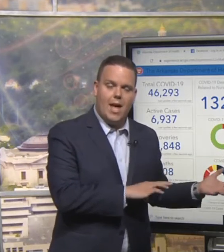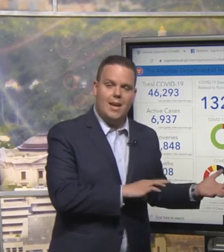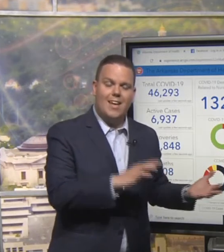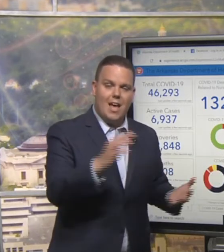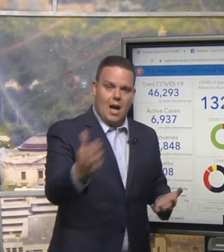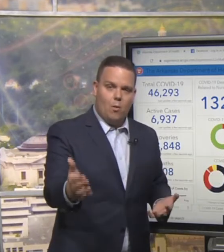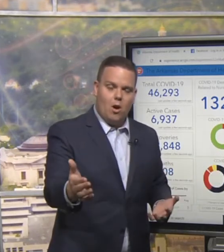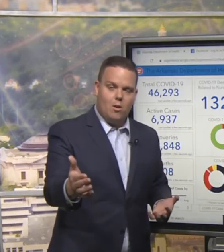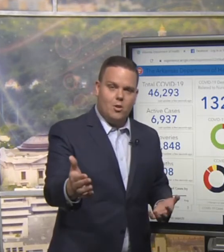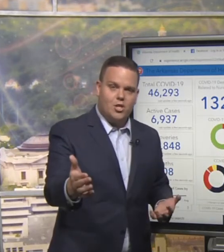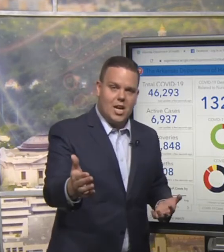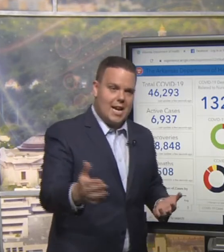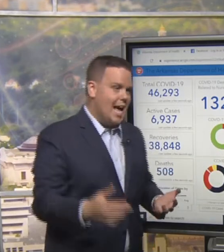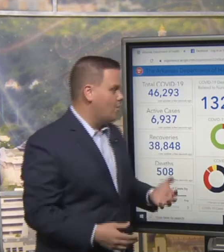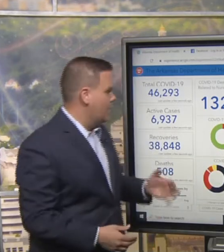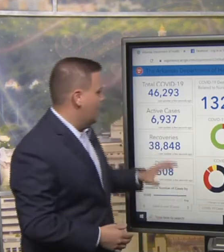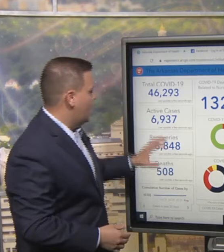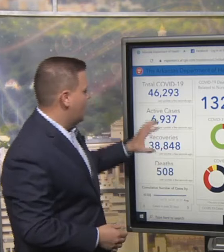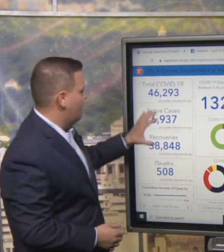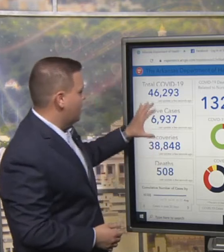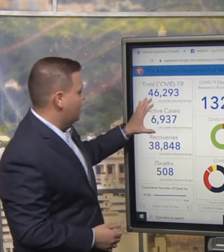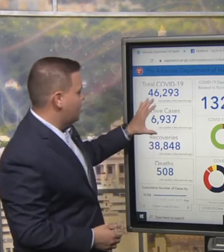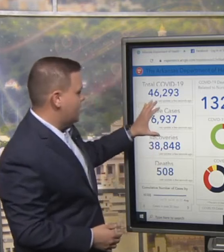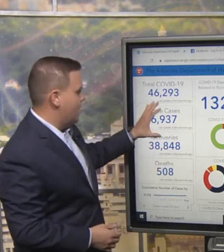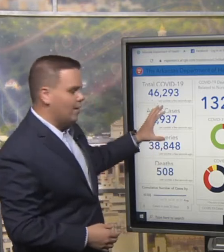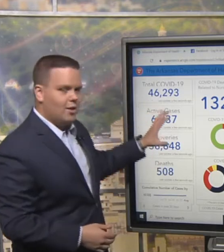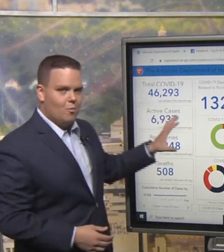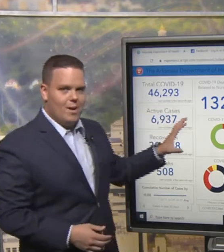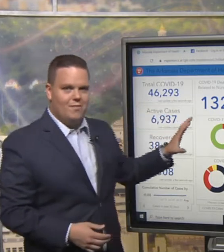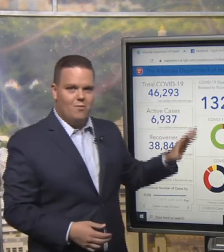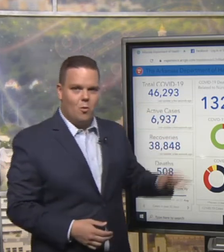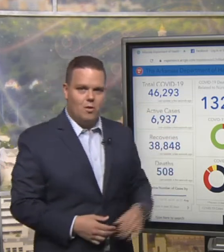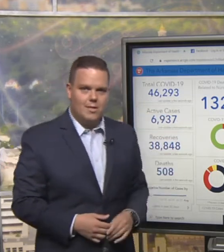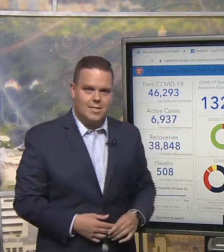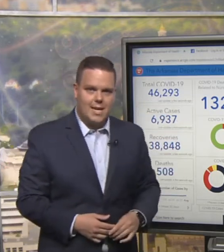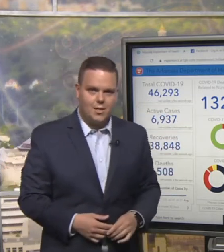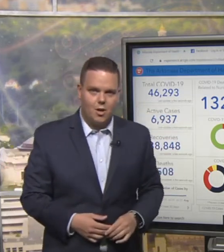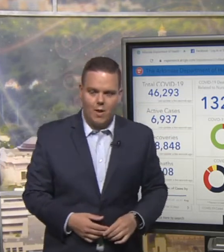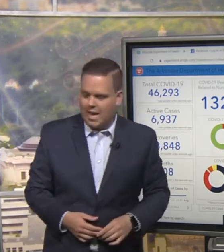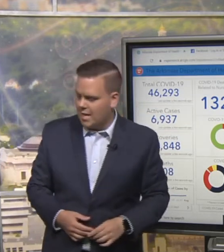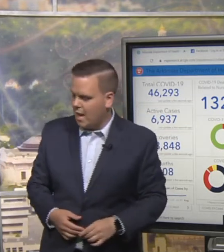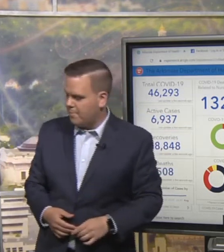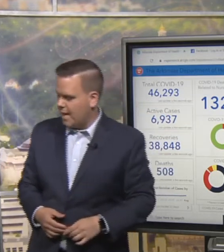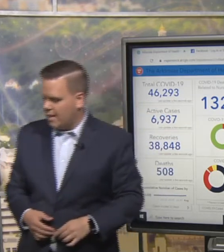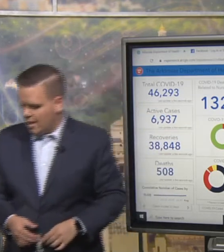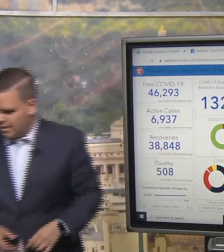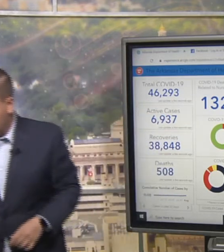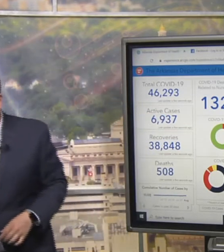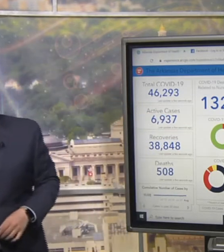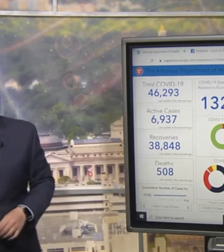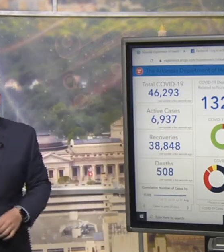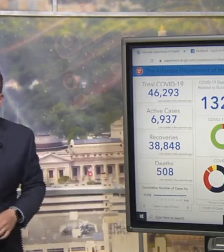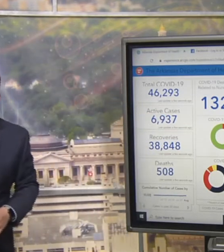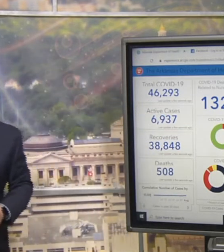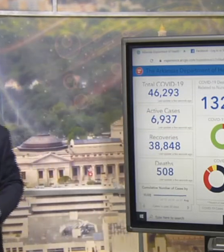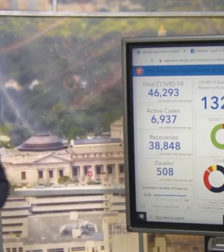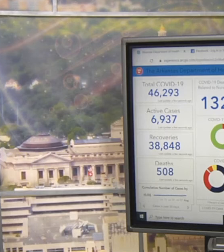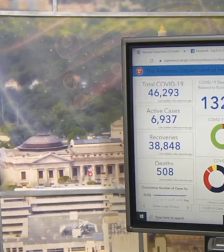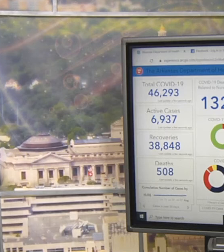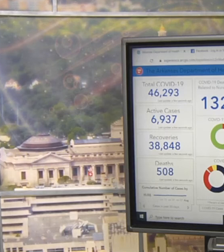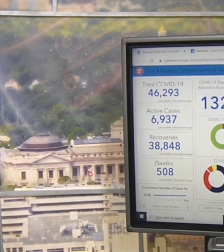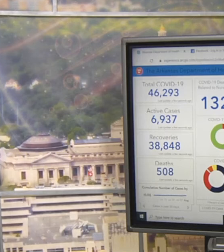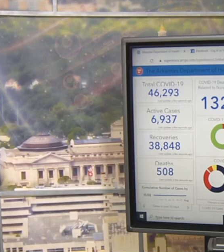Go ahead. I welcome you to check it out, but just give it a little bit for the state to go ahead and update some of those